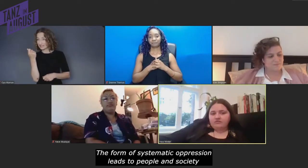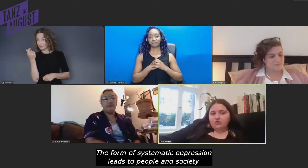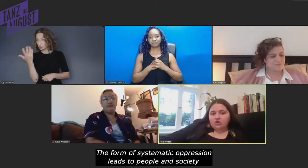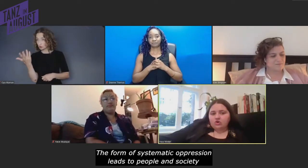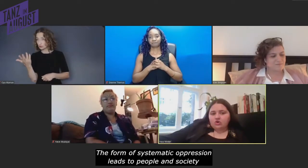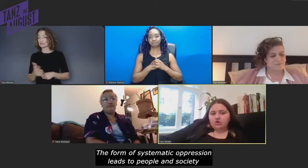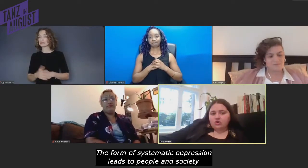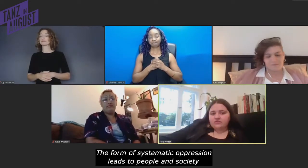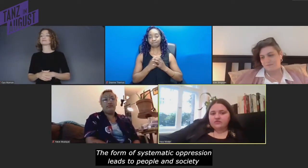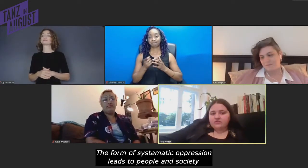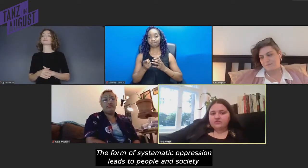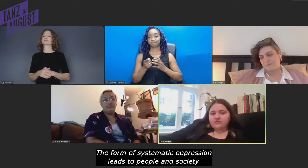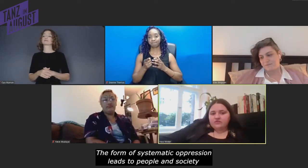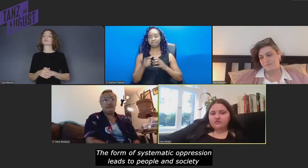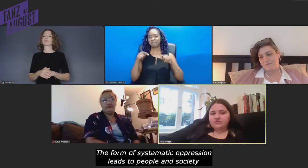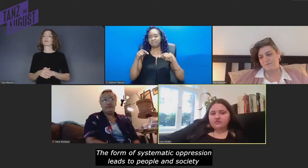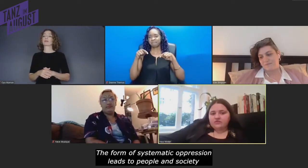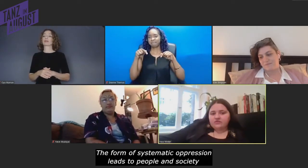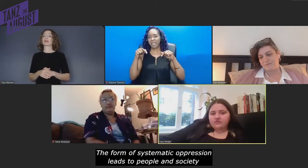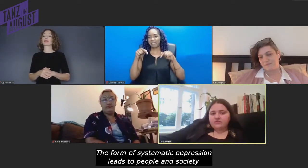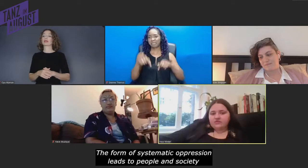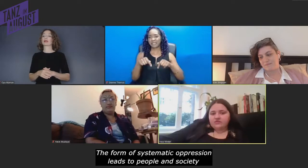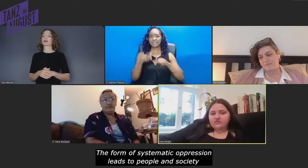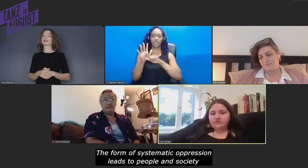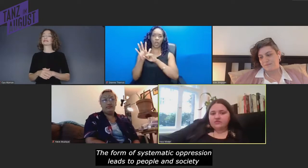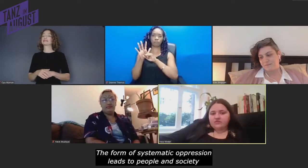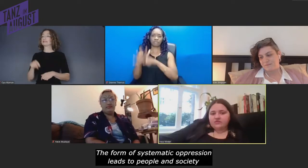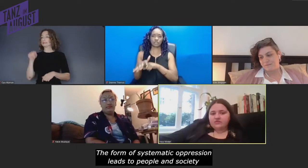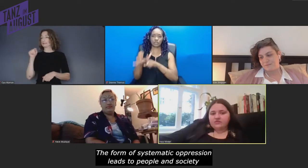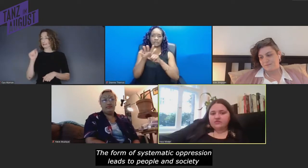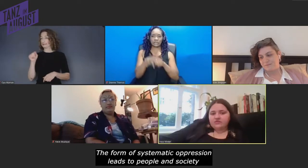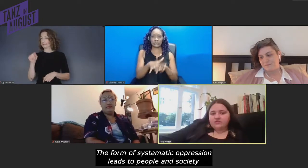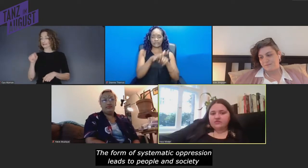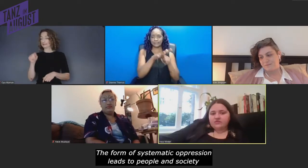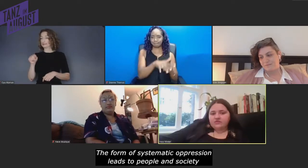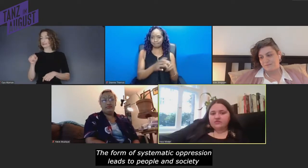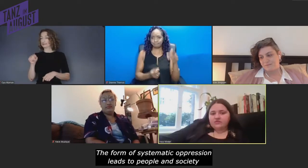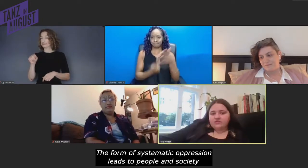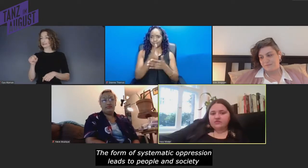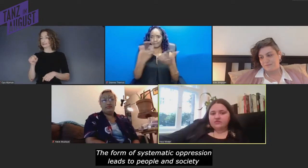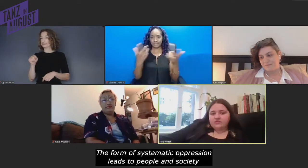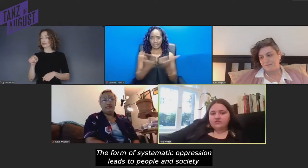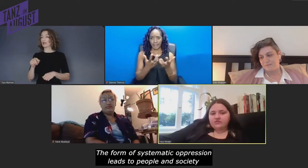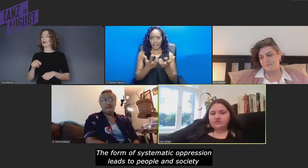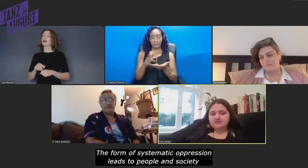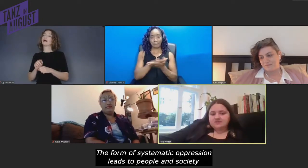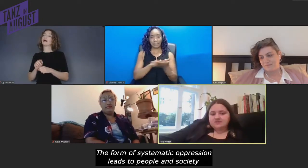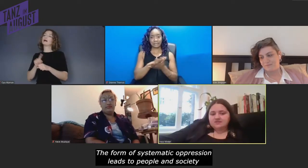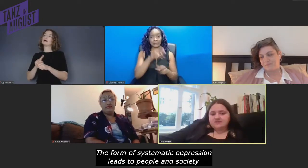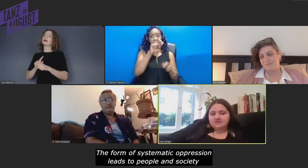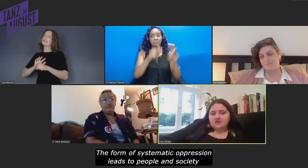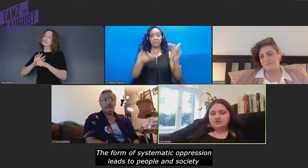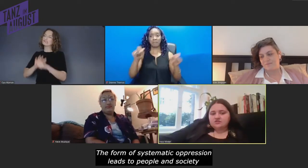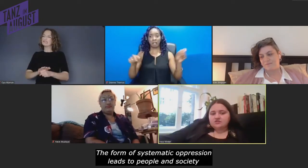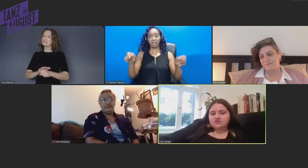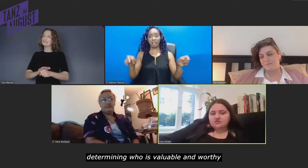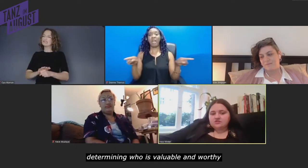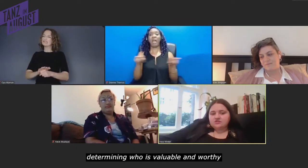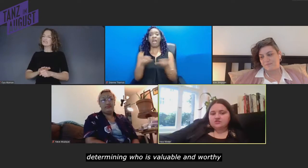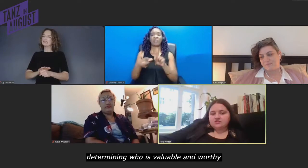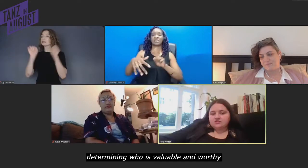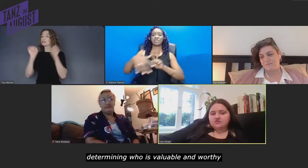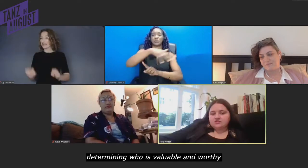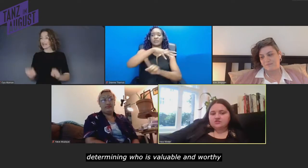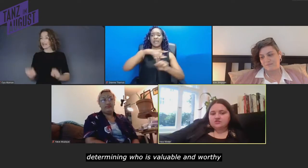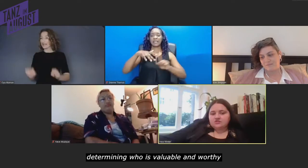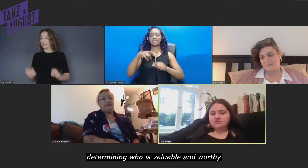The form of systematic oppression leads to people and society determining